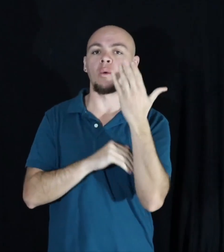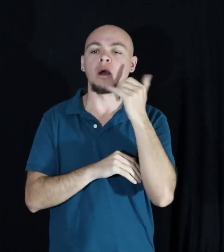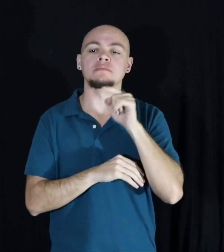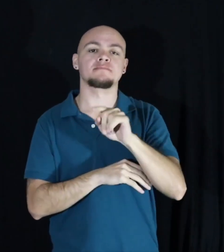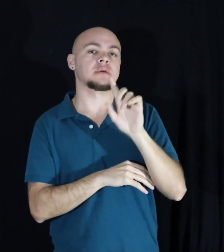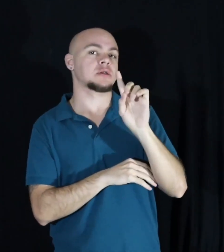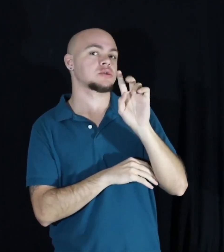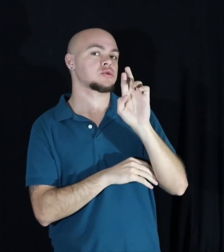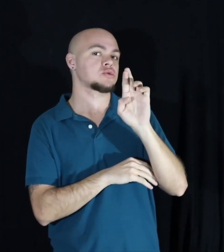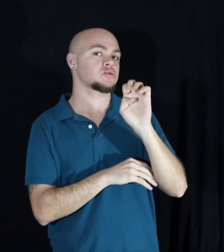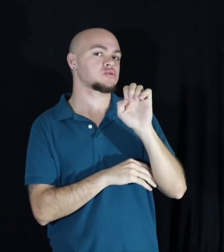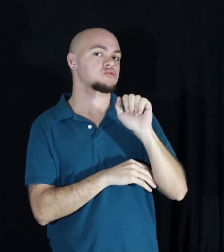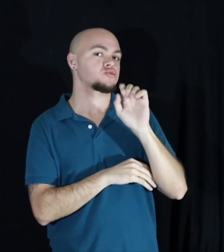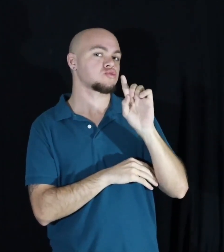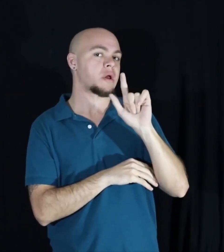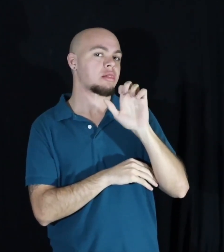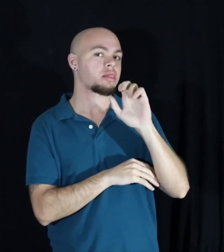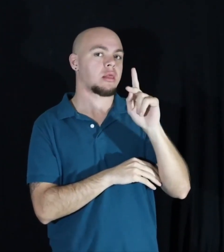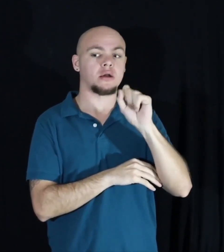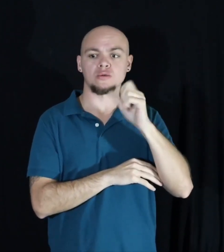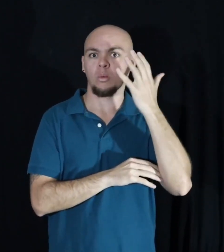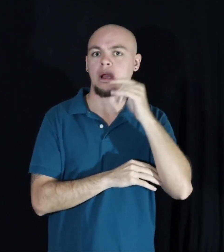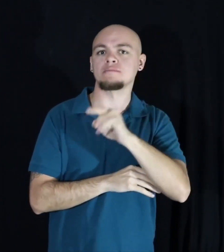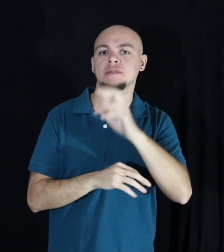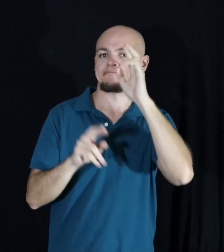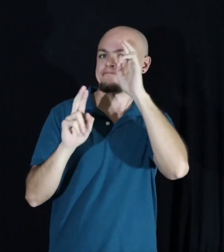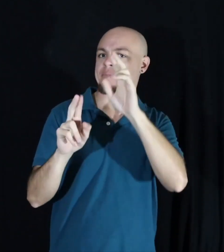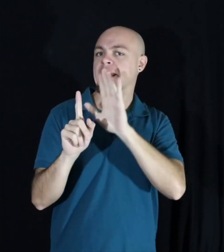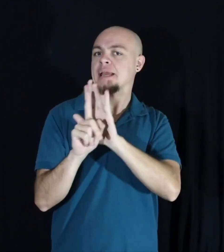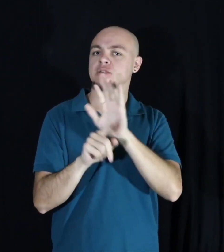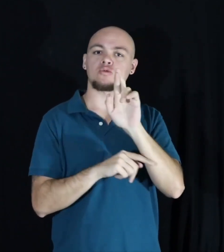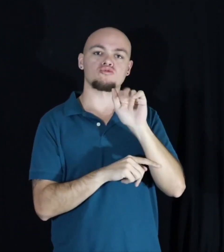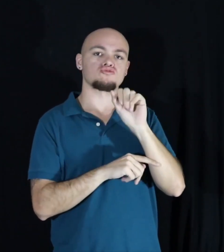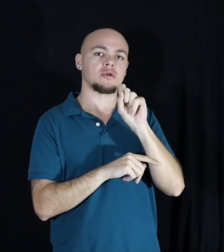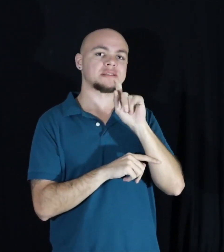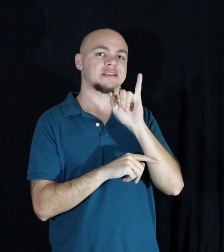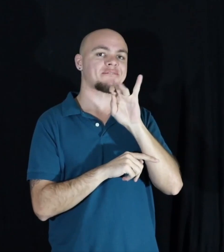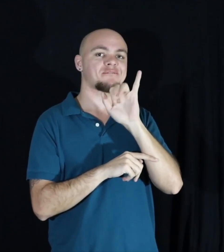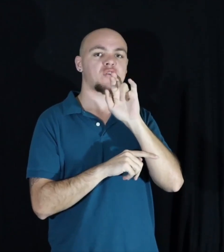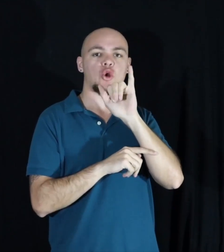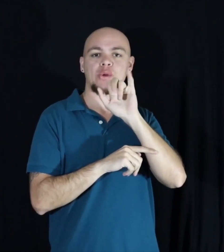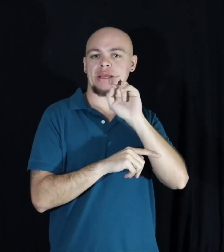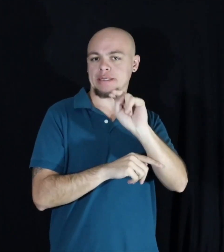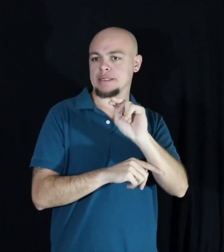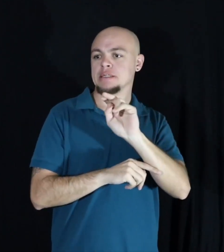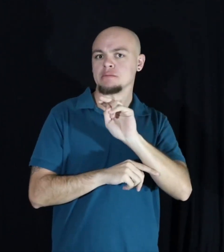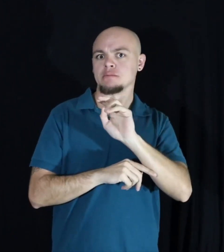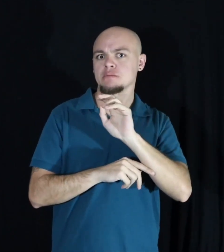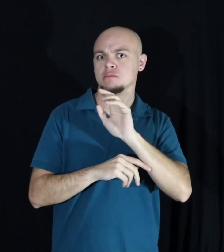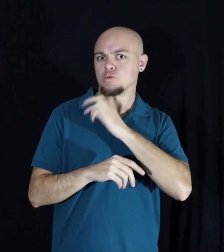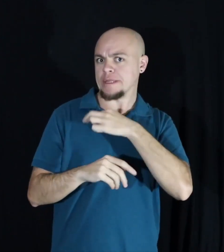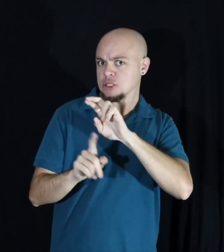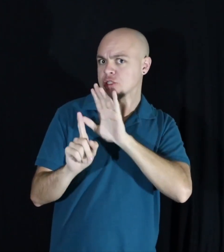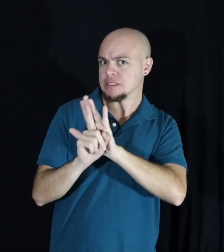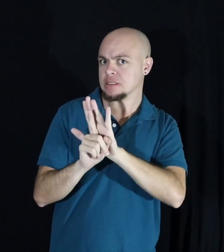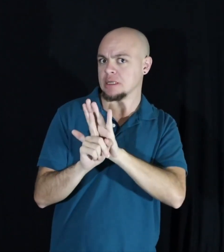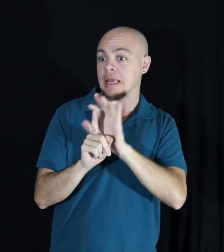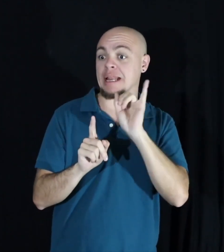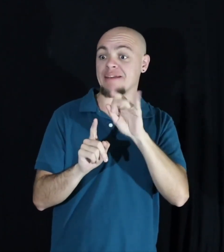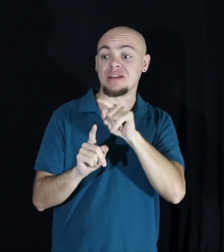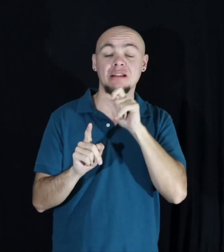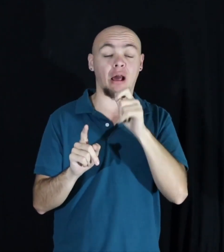his Rastafarian religion. His mother even being told by the head teacher that if she did not remove the locks, he would be